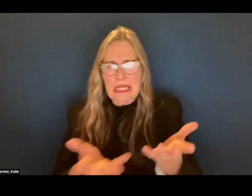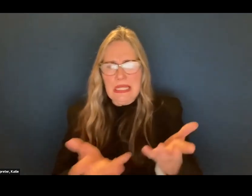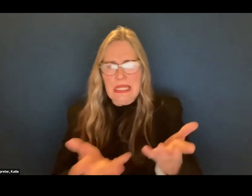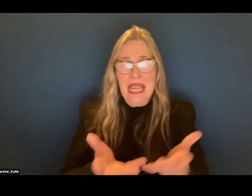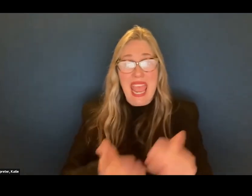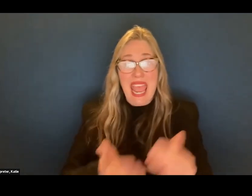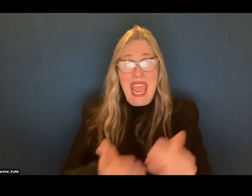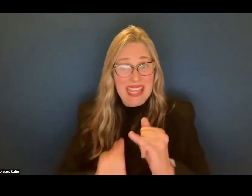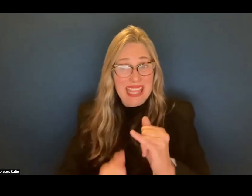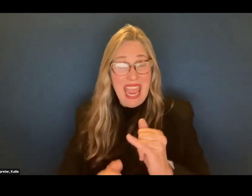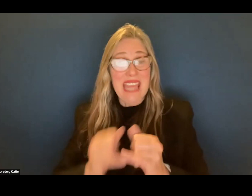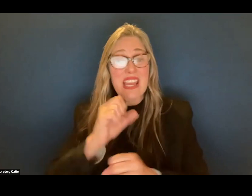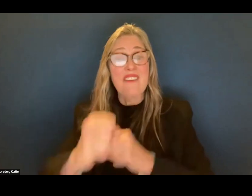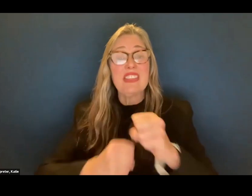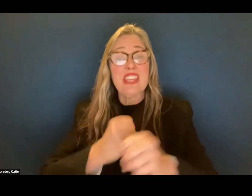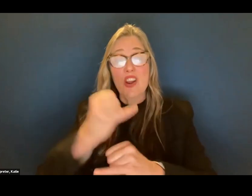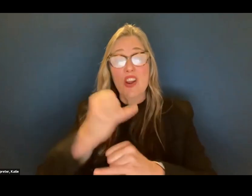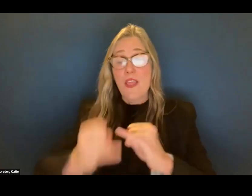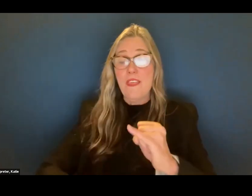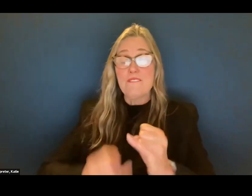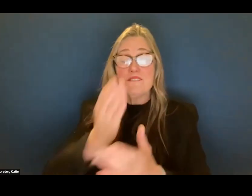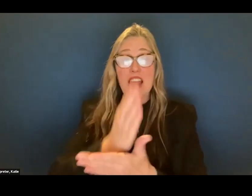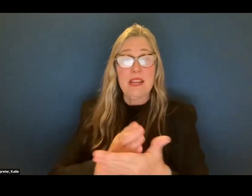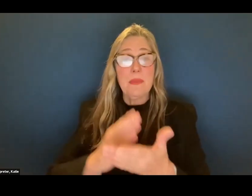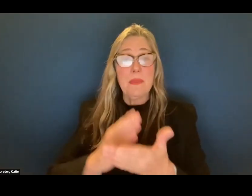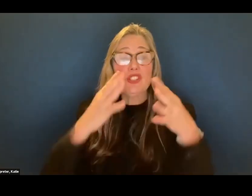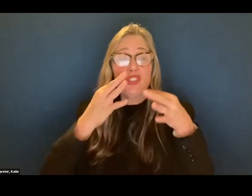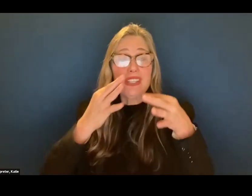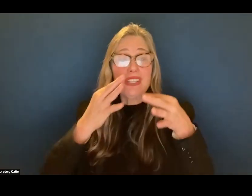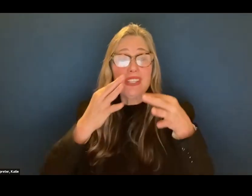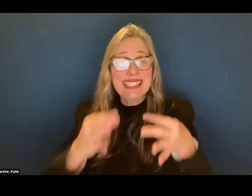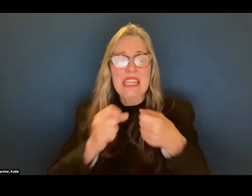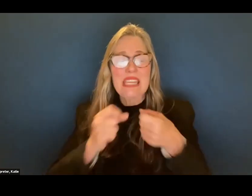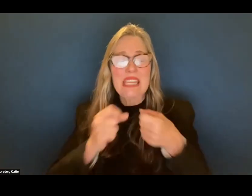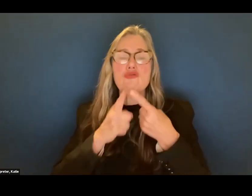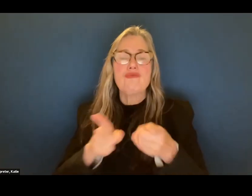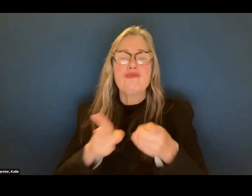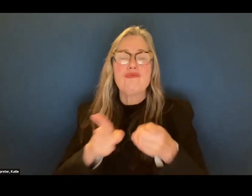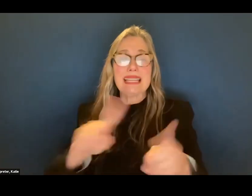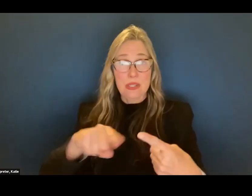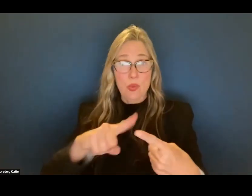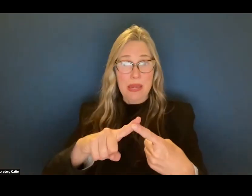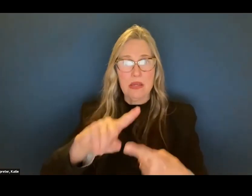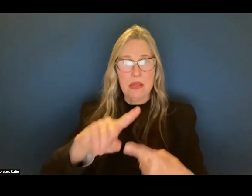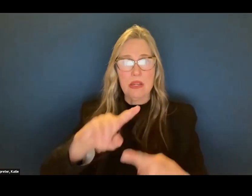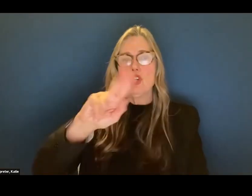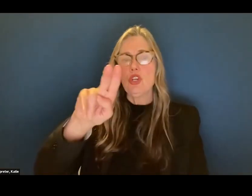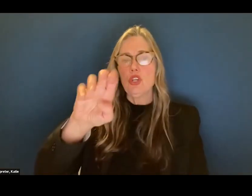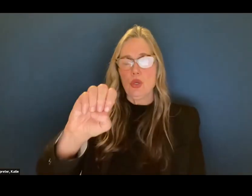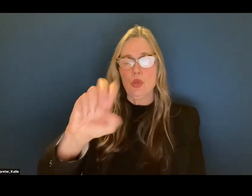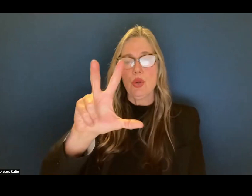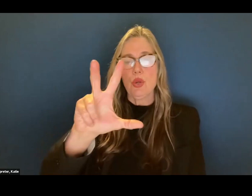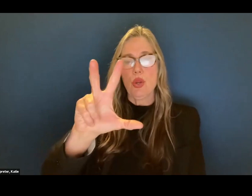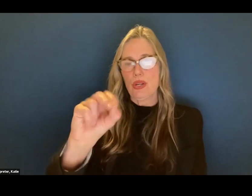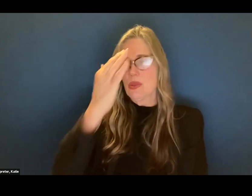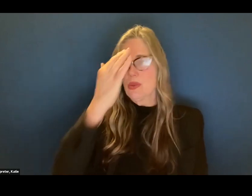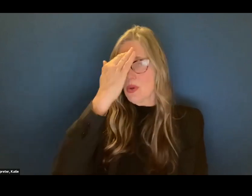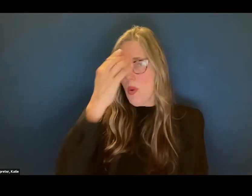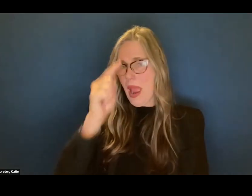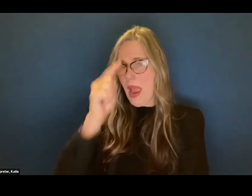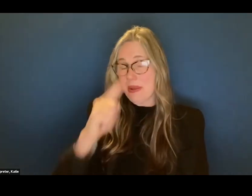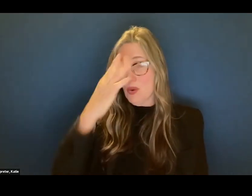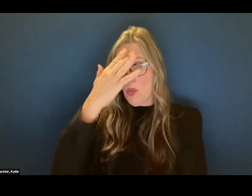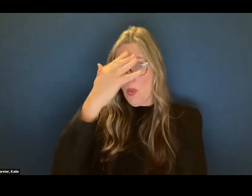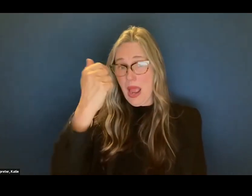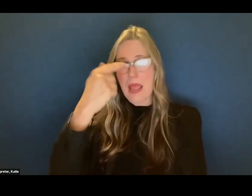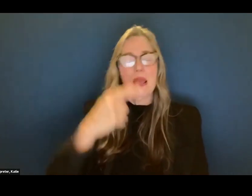year, the final budget will be released on June 30th, we know that this will happen because the